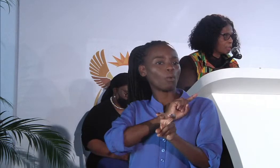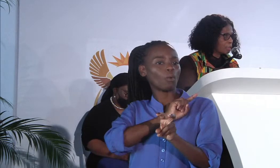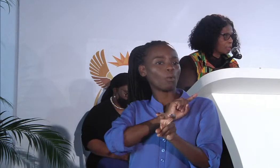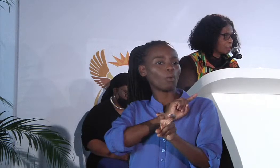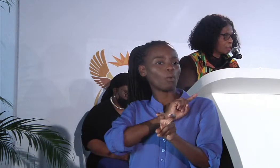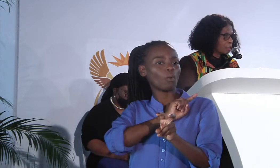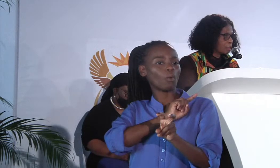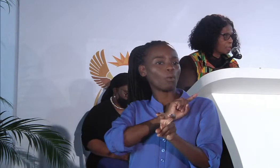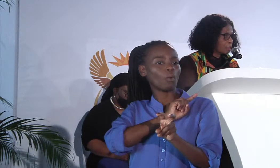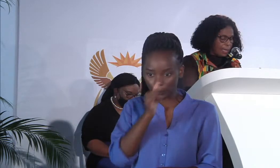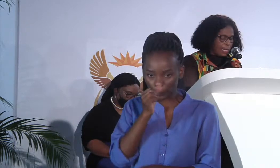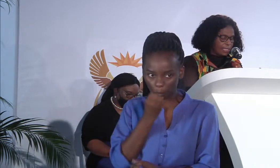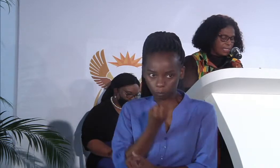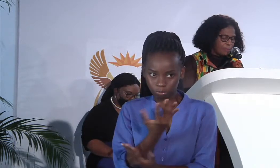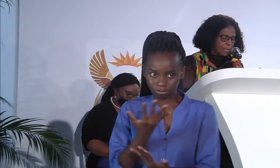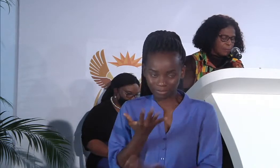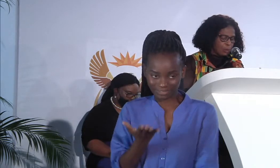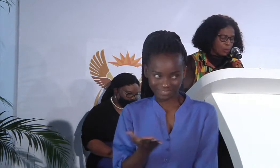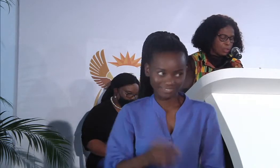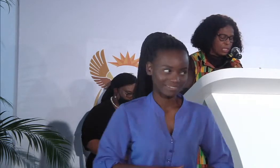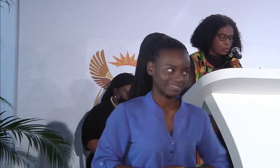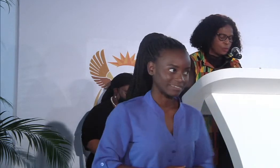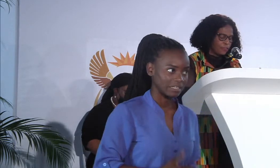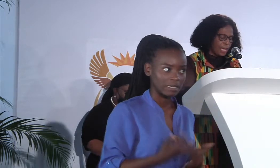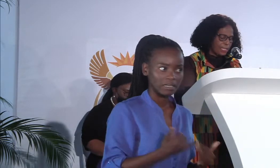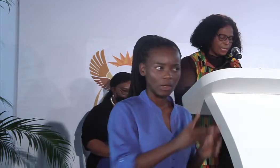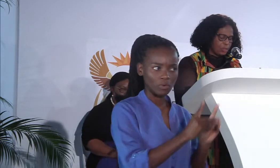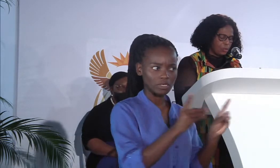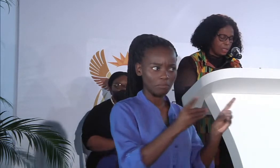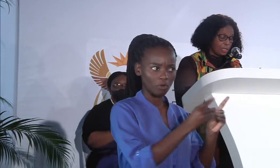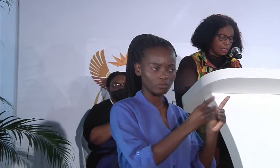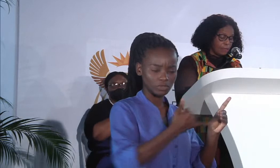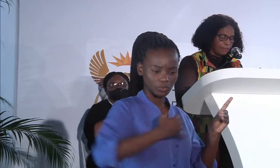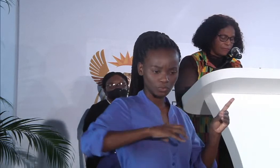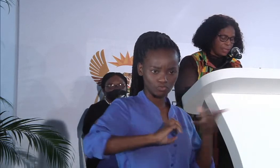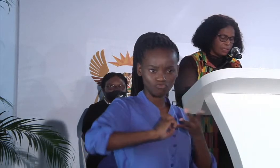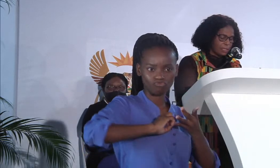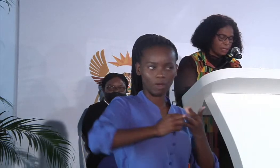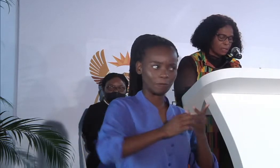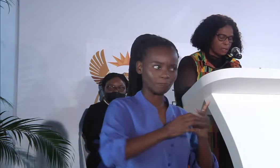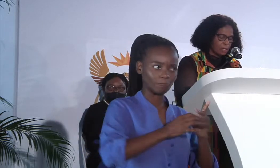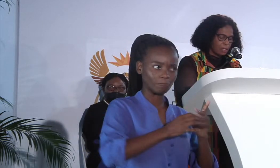havens. As the department, we continue to fight we